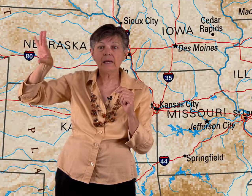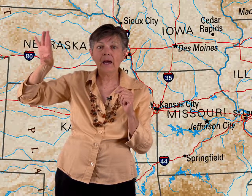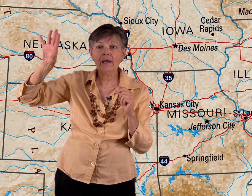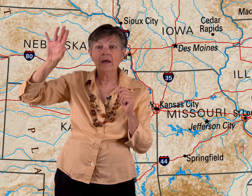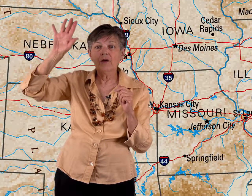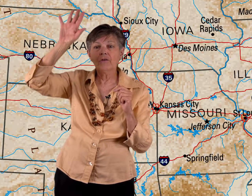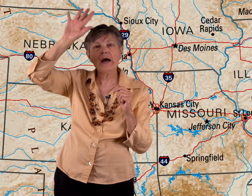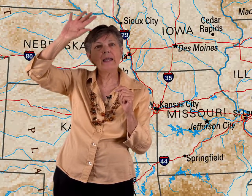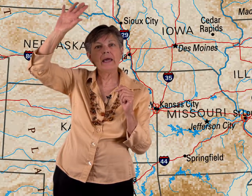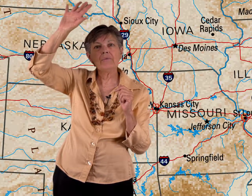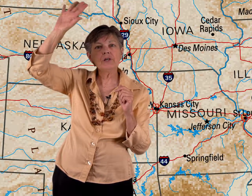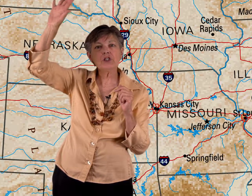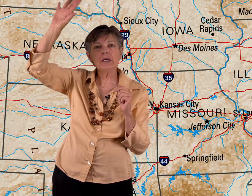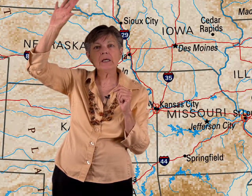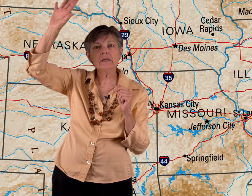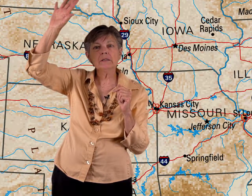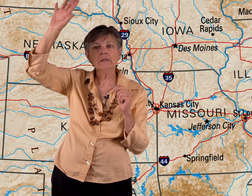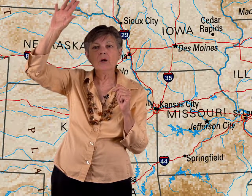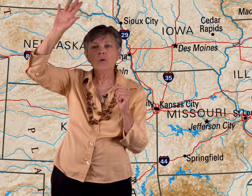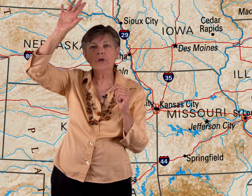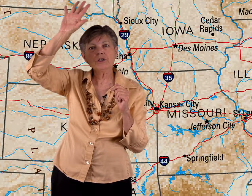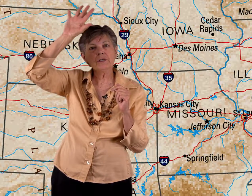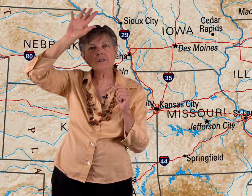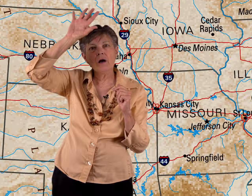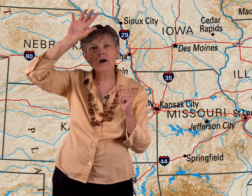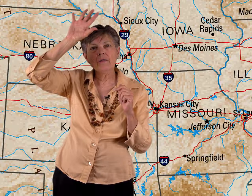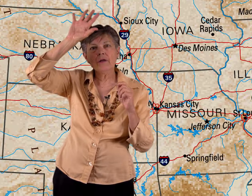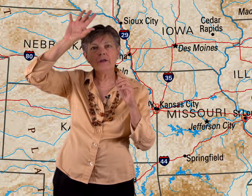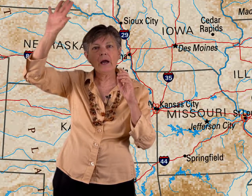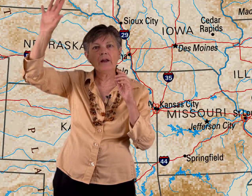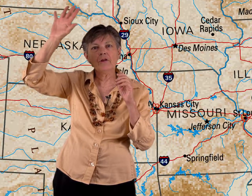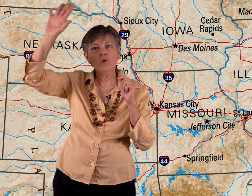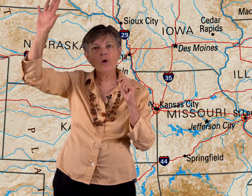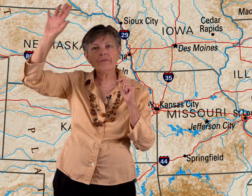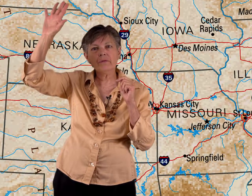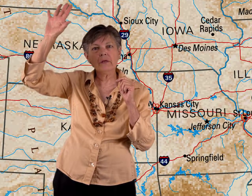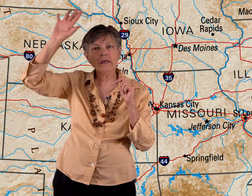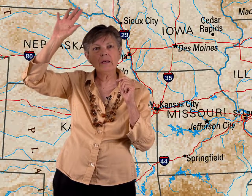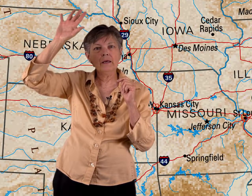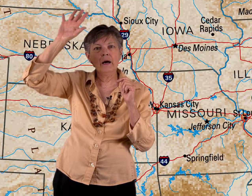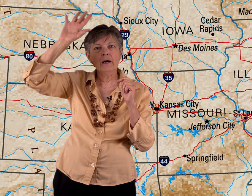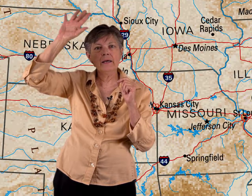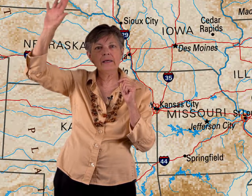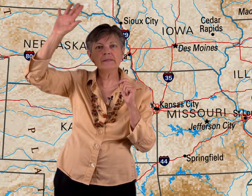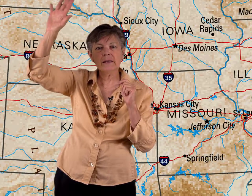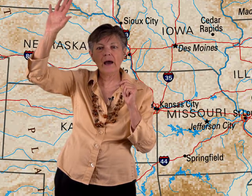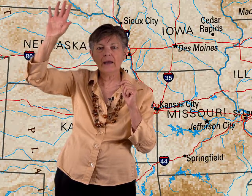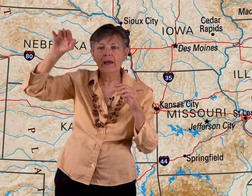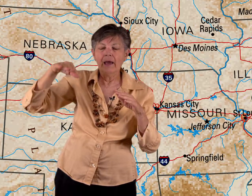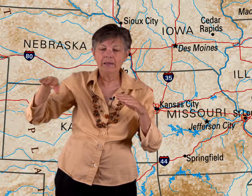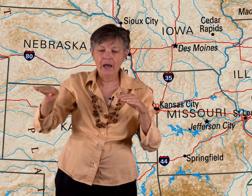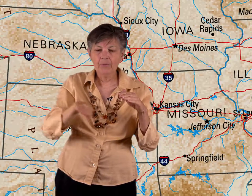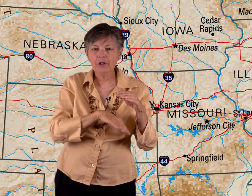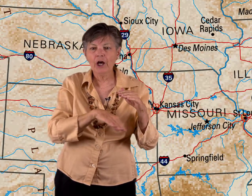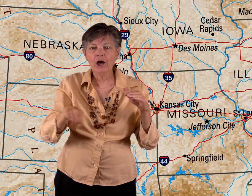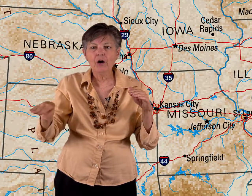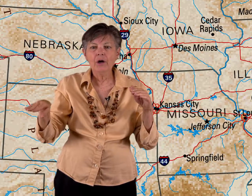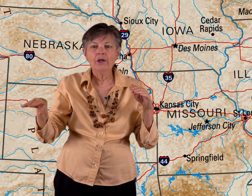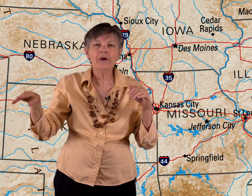side. You've got Lake Michigan, which is on the kind of the north east side. And down below, you have